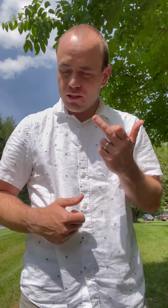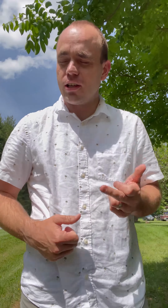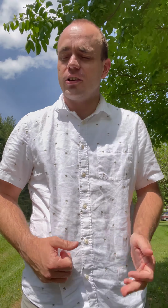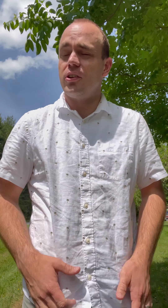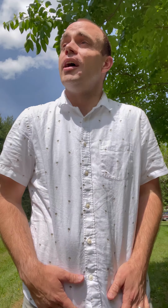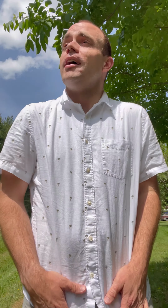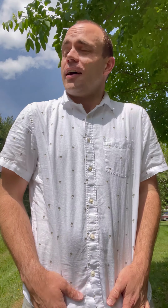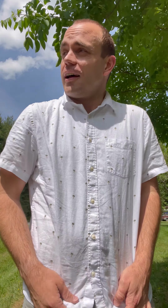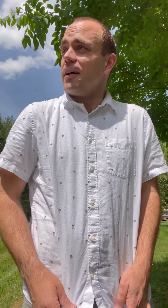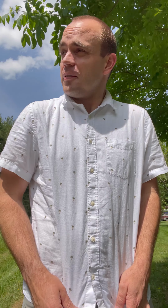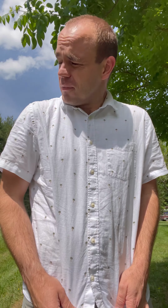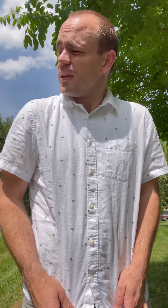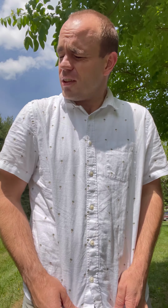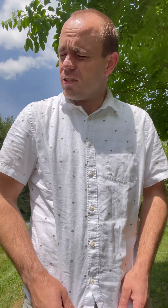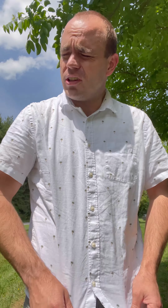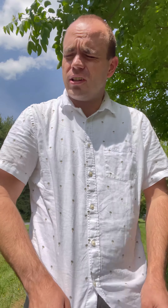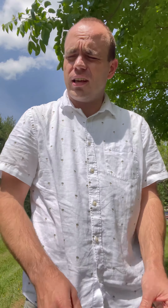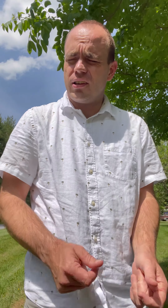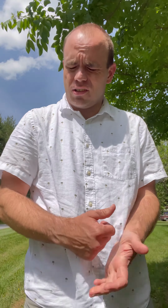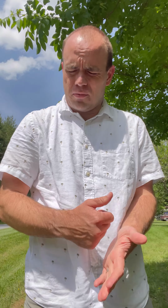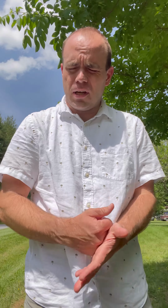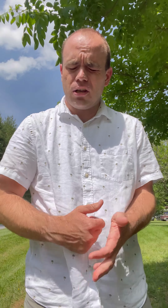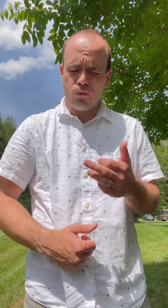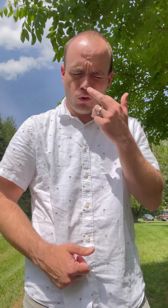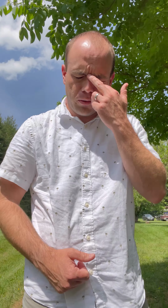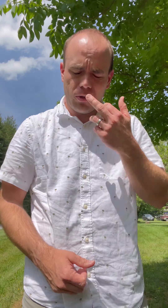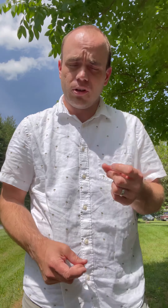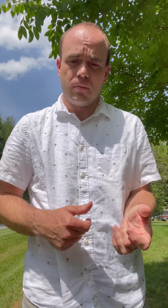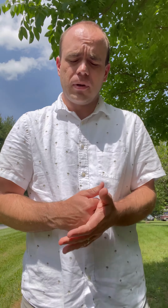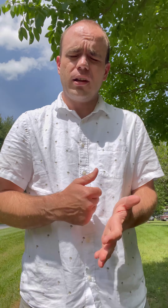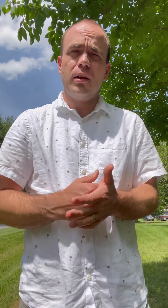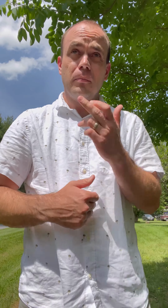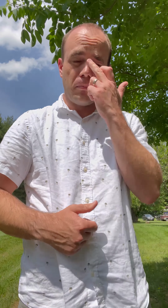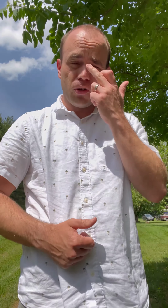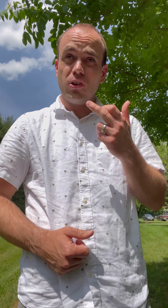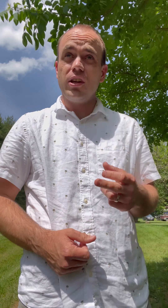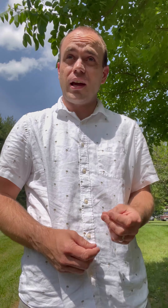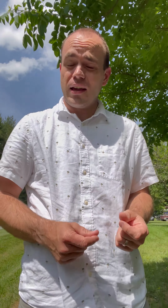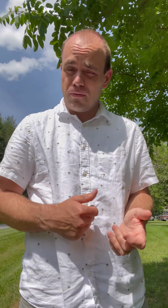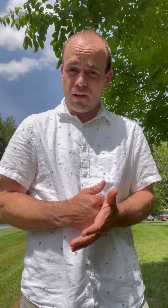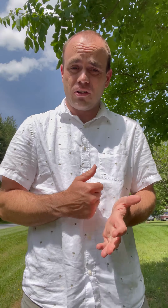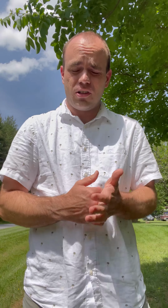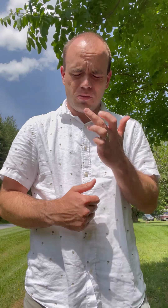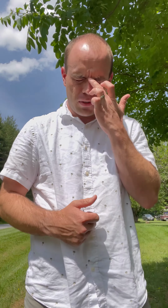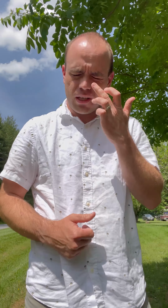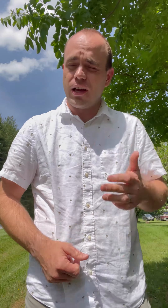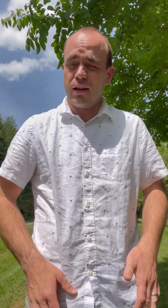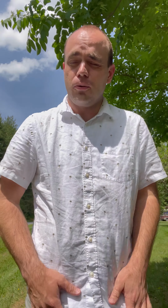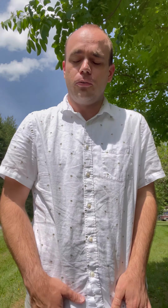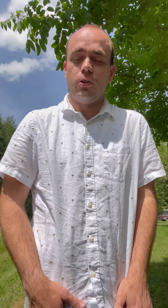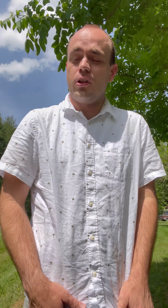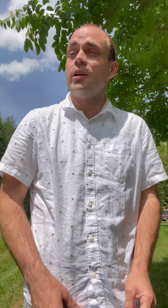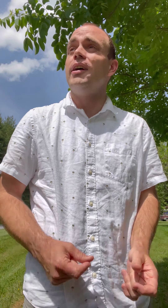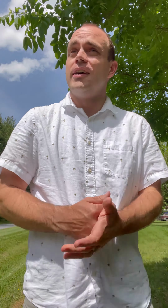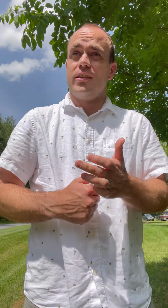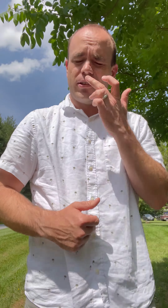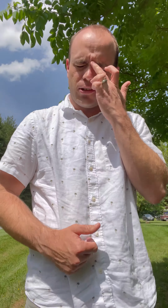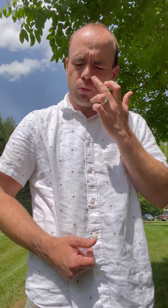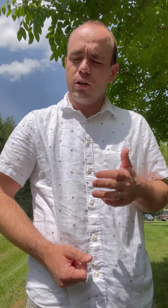tics. This can take many forms, but mostly I've found it to be a helpful thing. This is one of